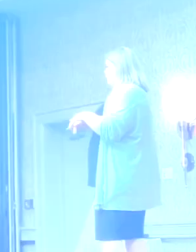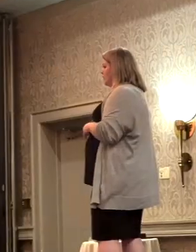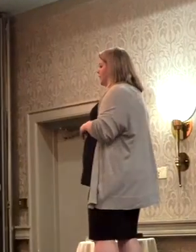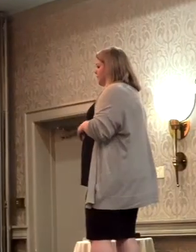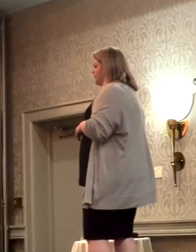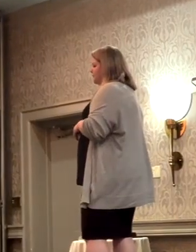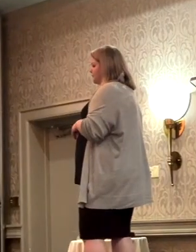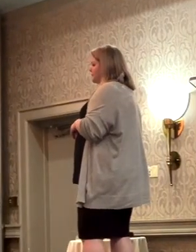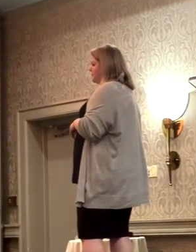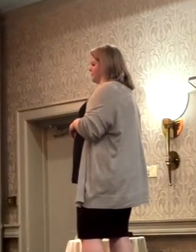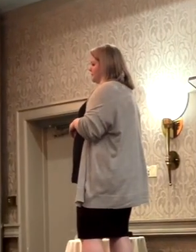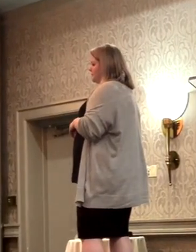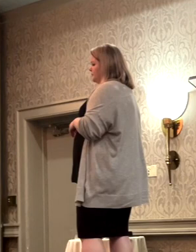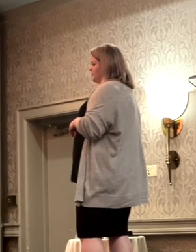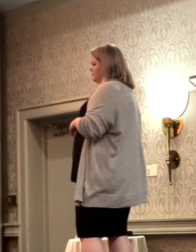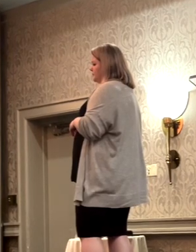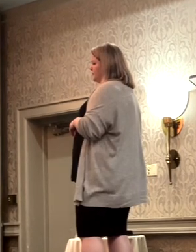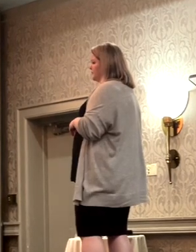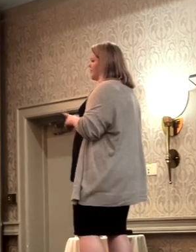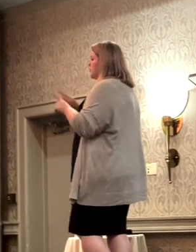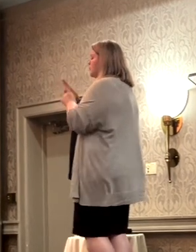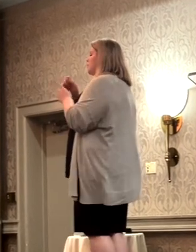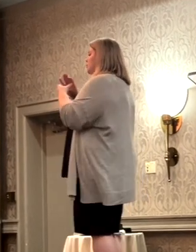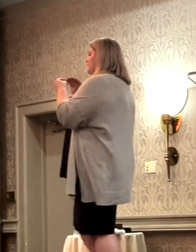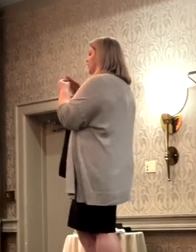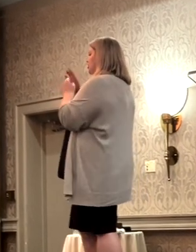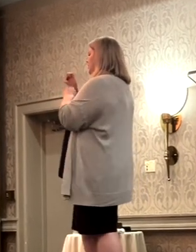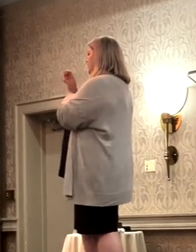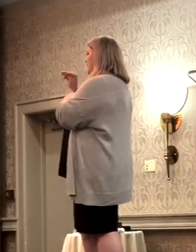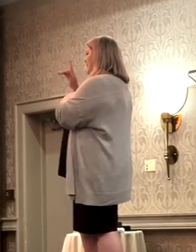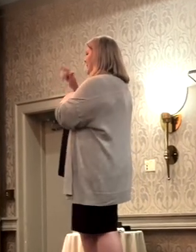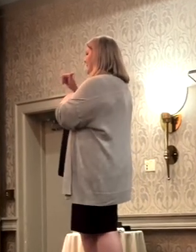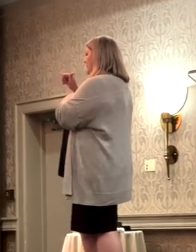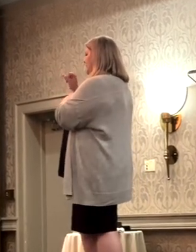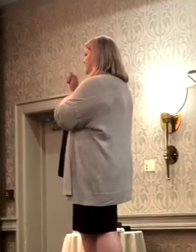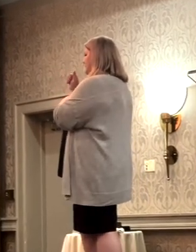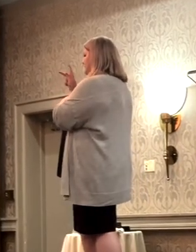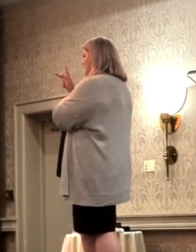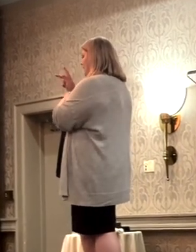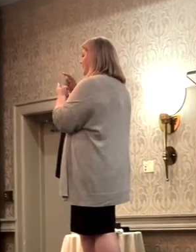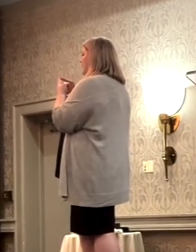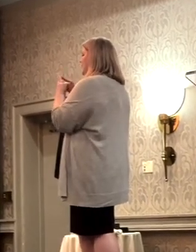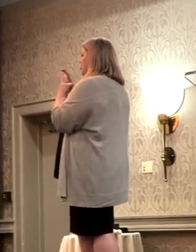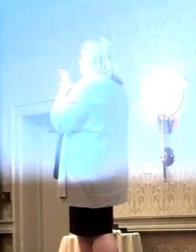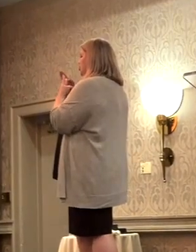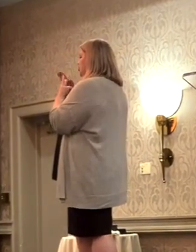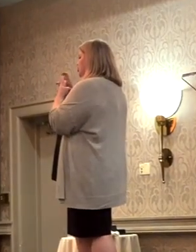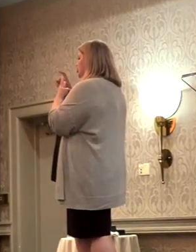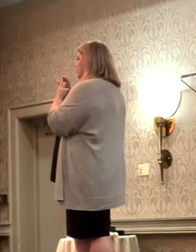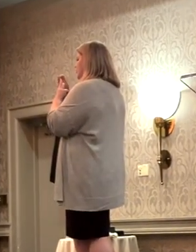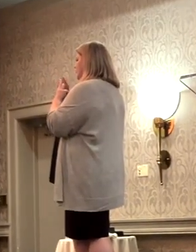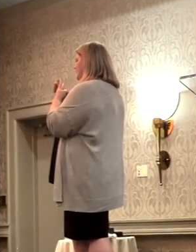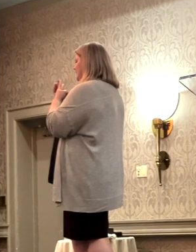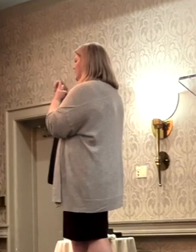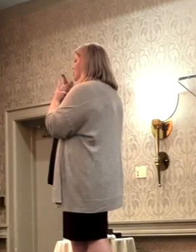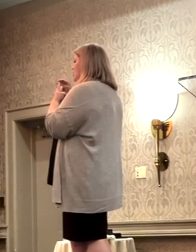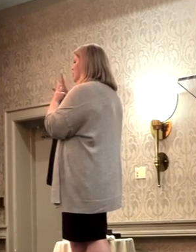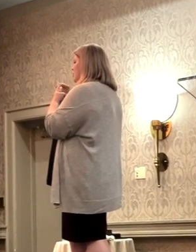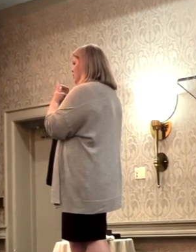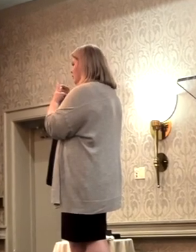I want to mention Emily Sack and Chelsea Horn, because over the years, along with Dean